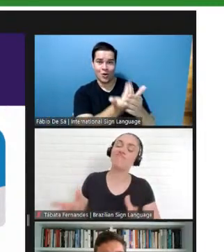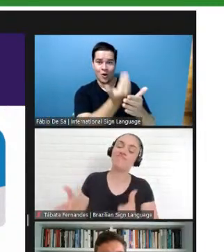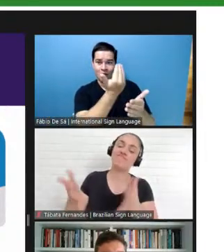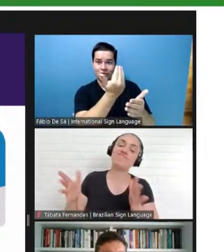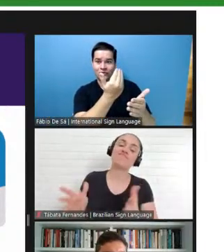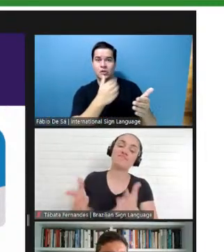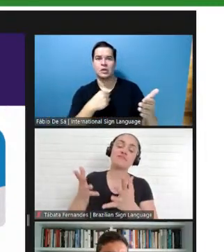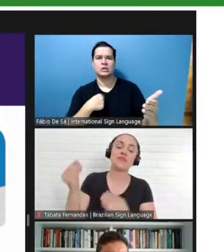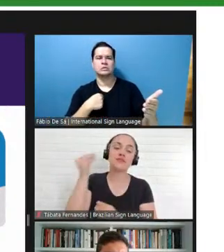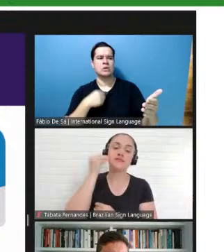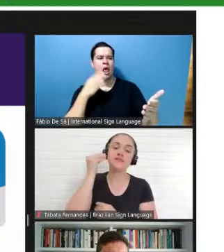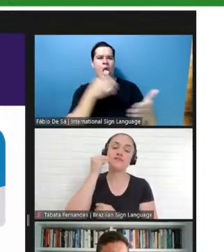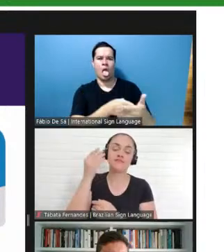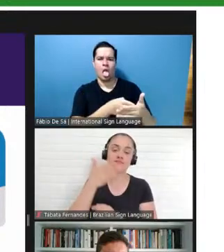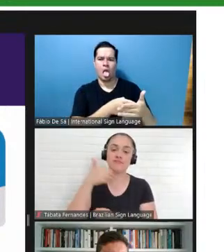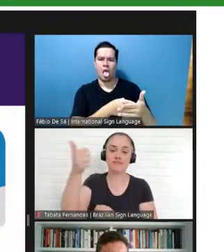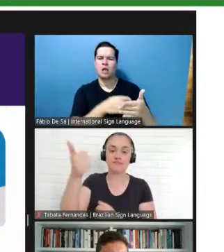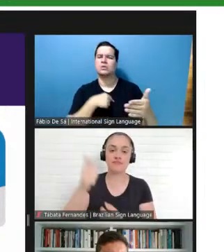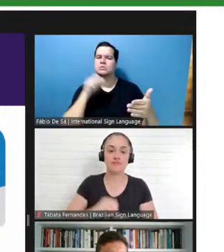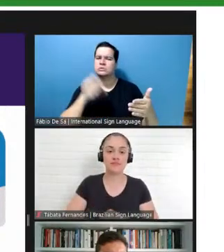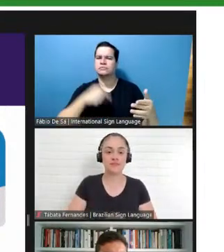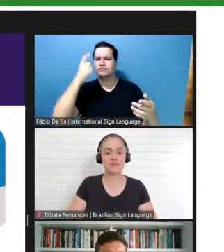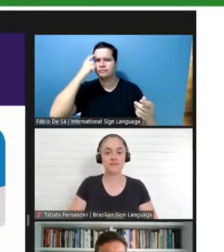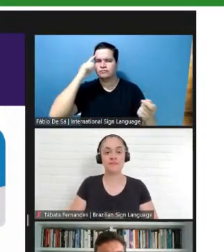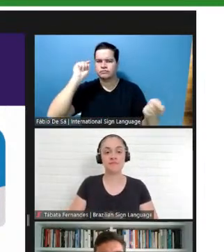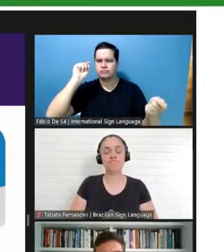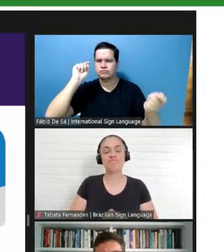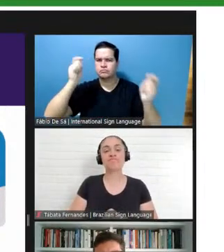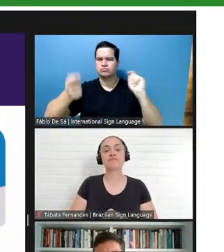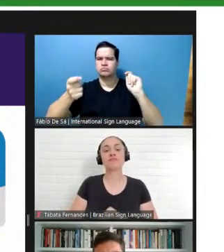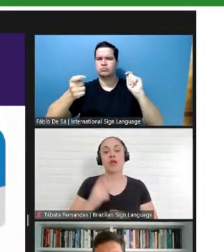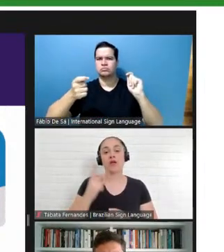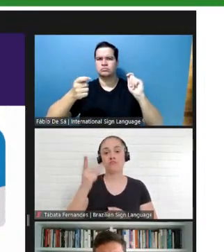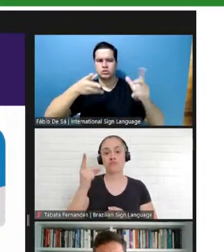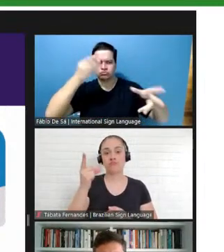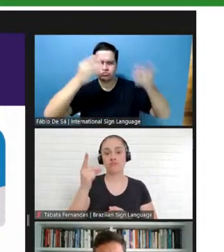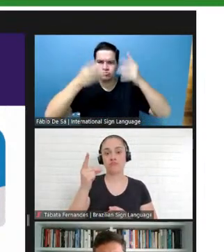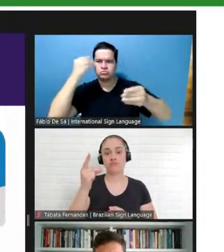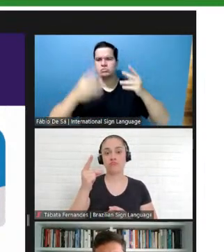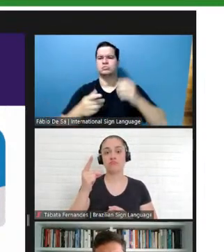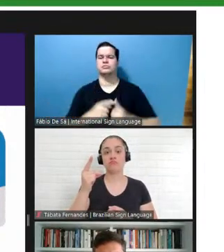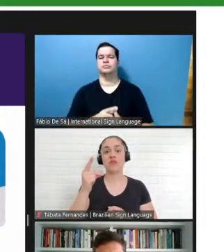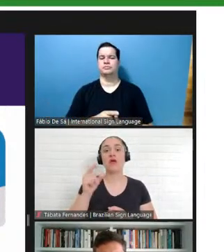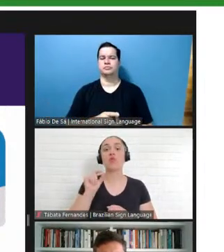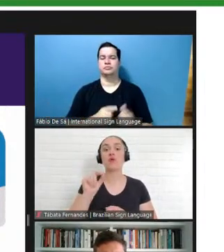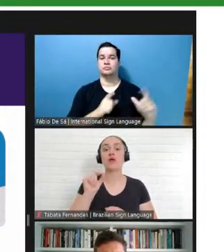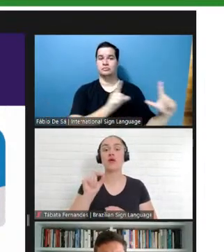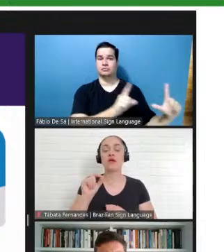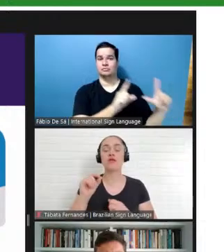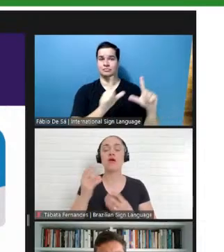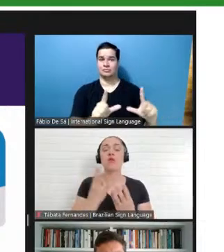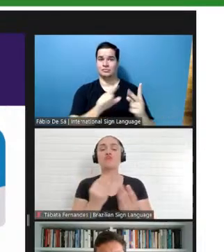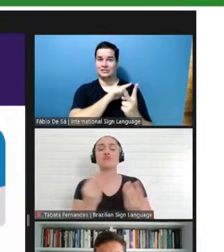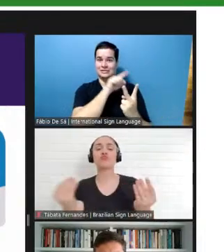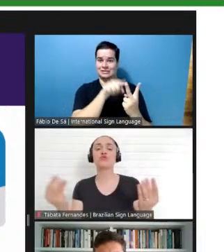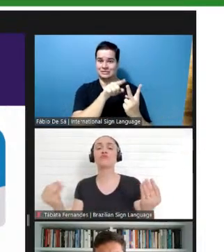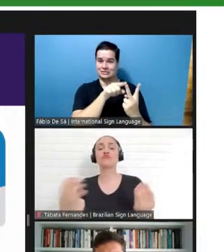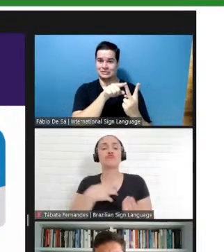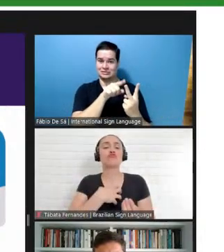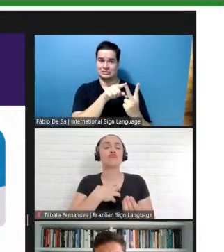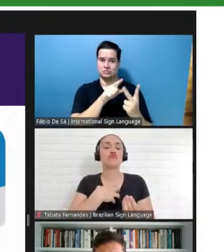for learners to engage. Multiple means of representing information. So multiple ways that we're going to share